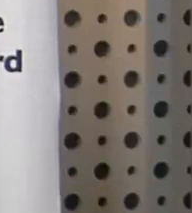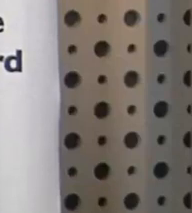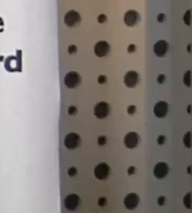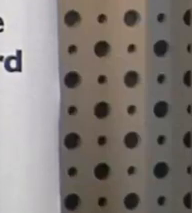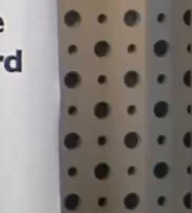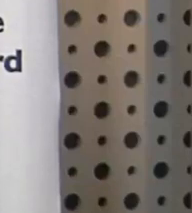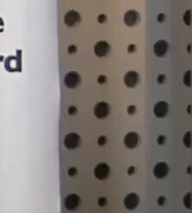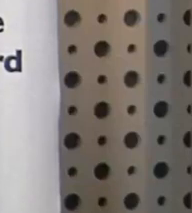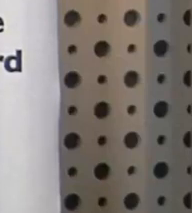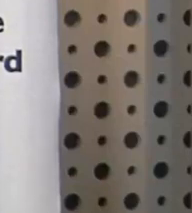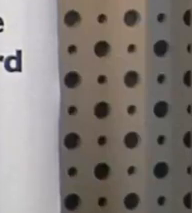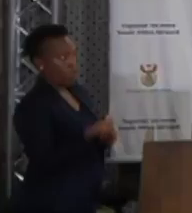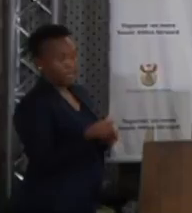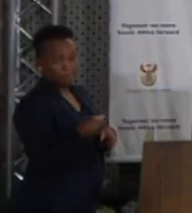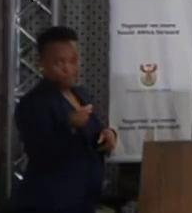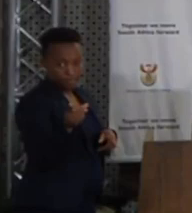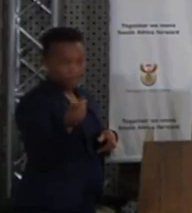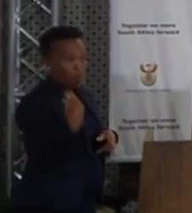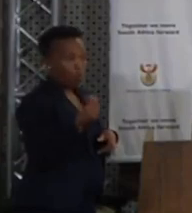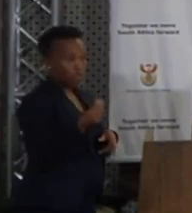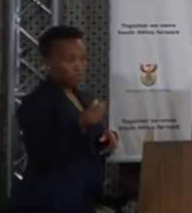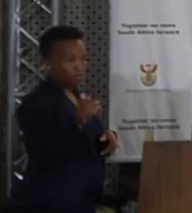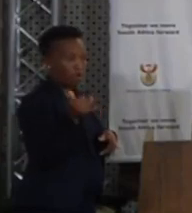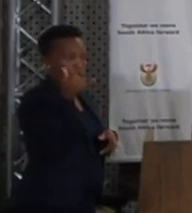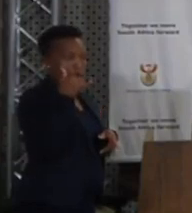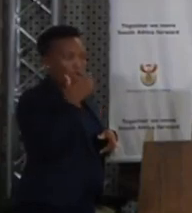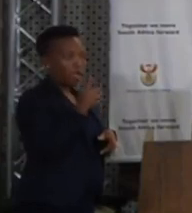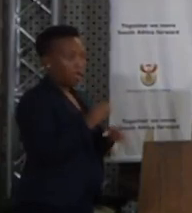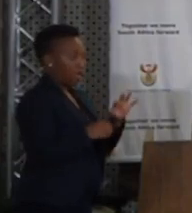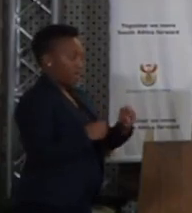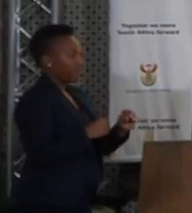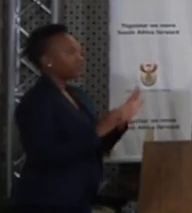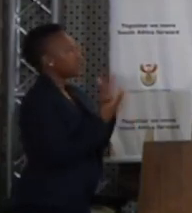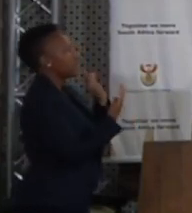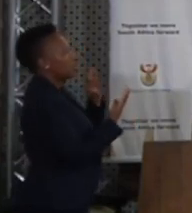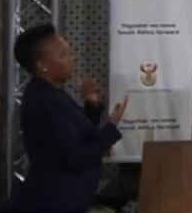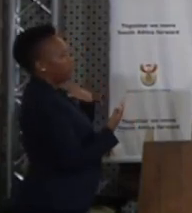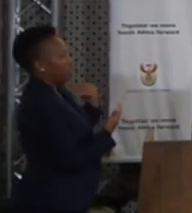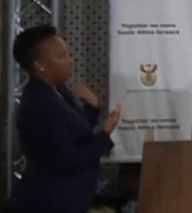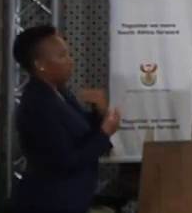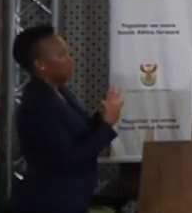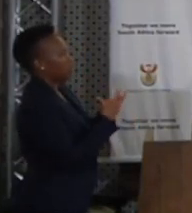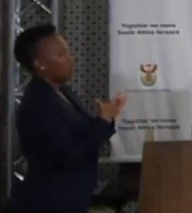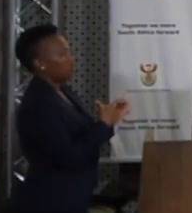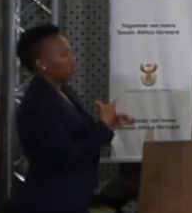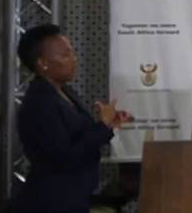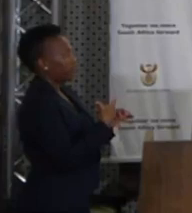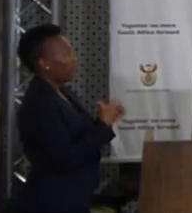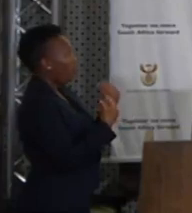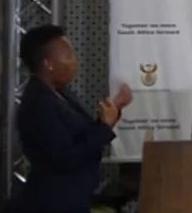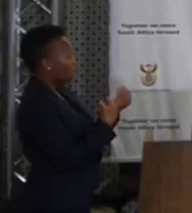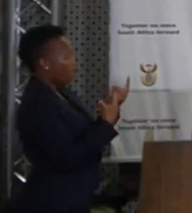WhatsApp system, again, we do have some callers. Thank you, Minister. We actually have a lot of questions from